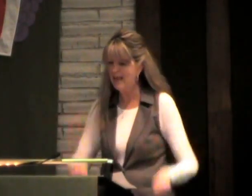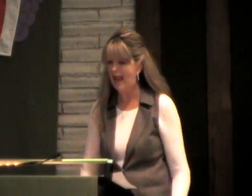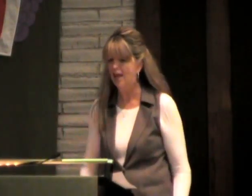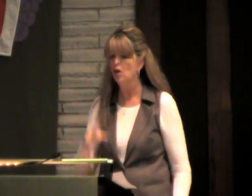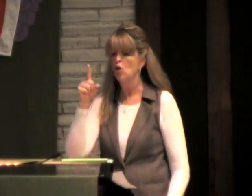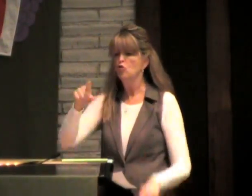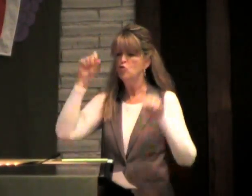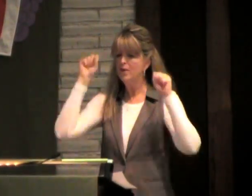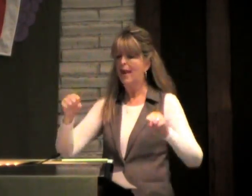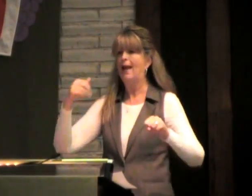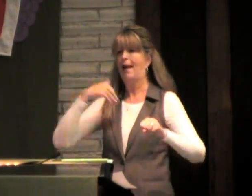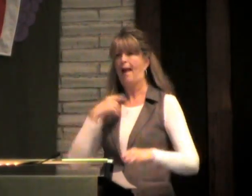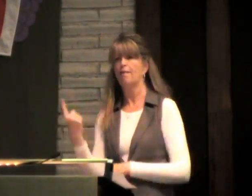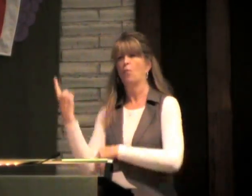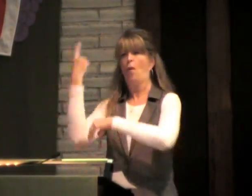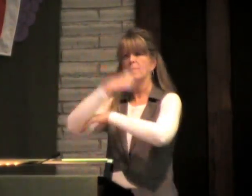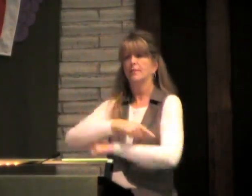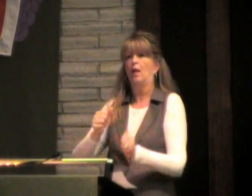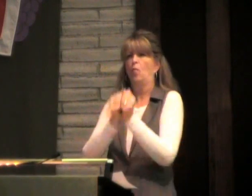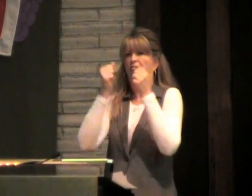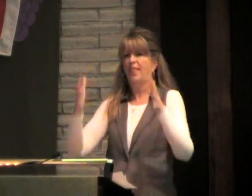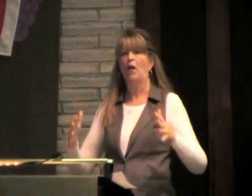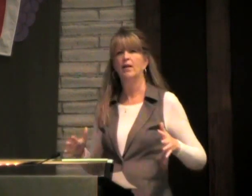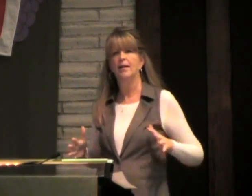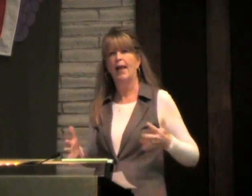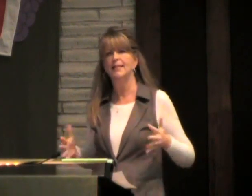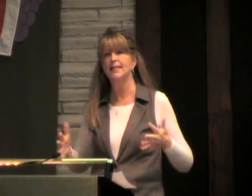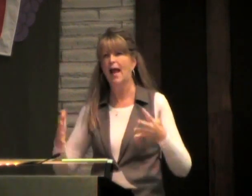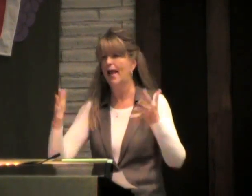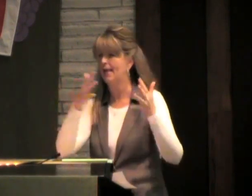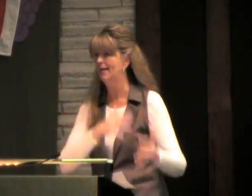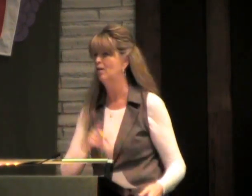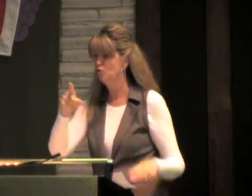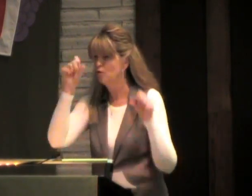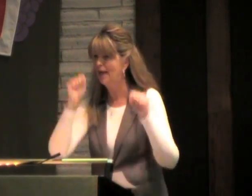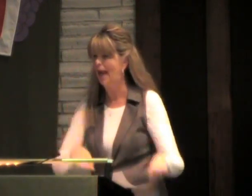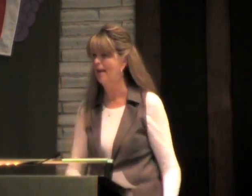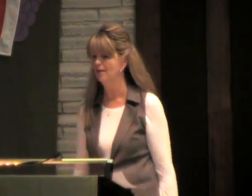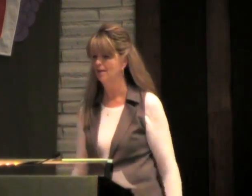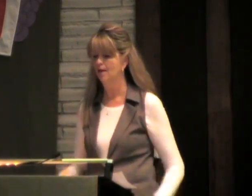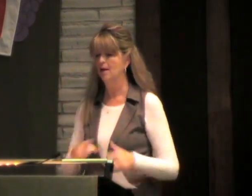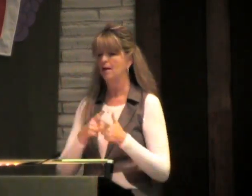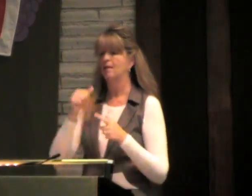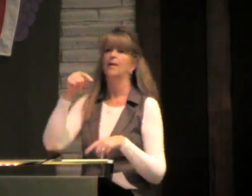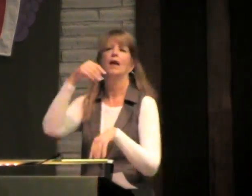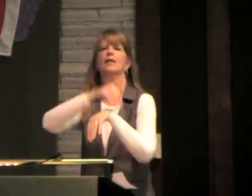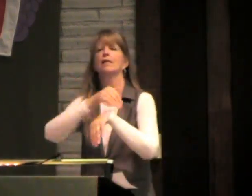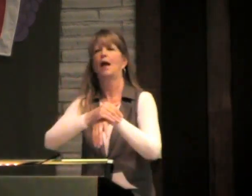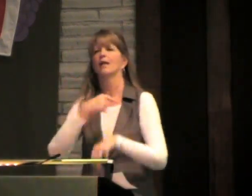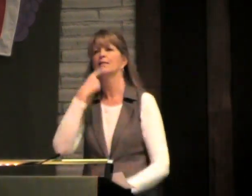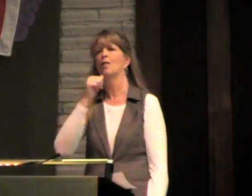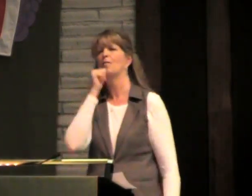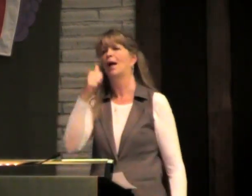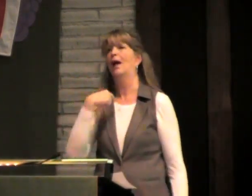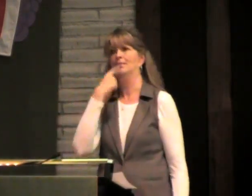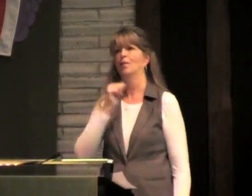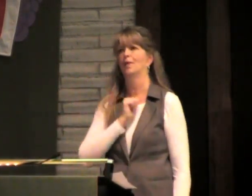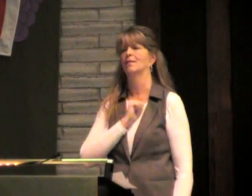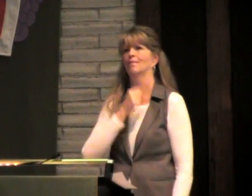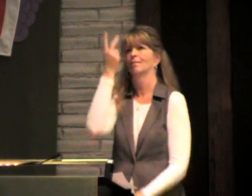lots of things. You can have a day without anxiety. You can. And then at night, I tell